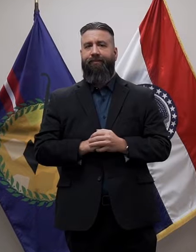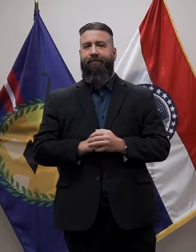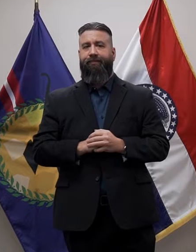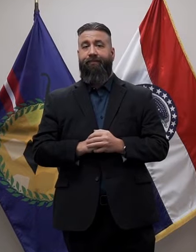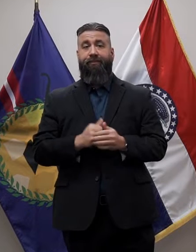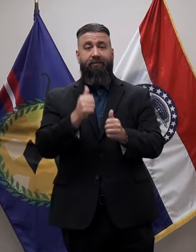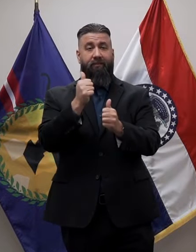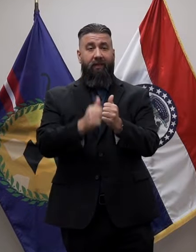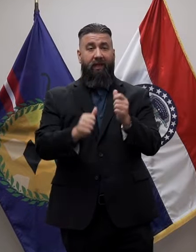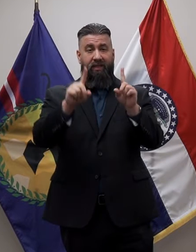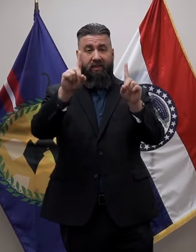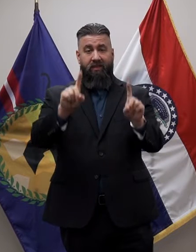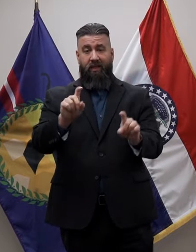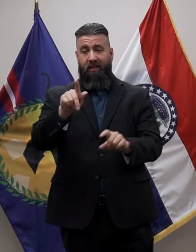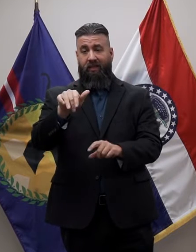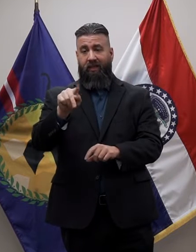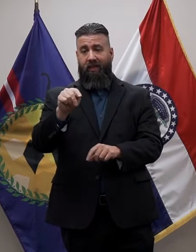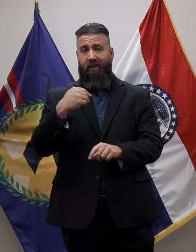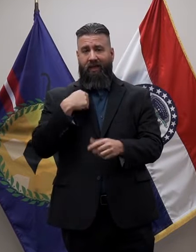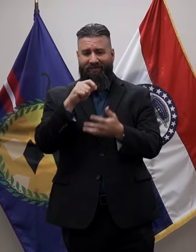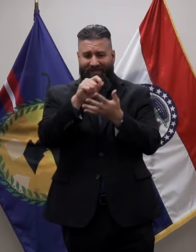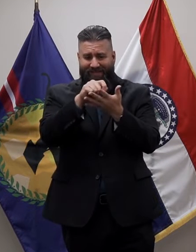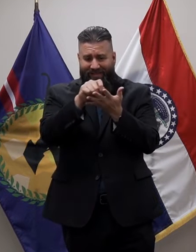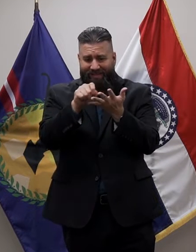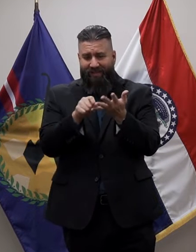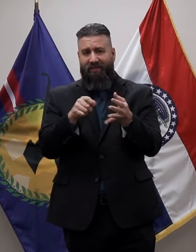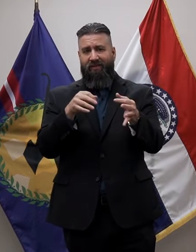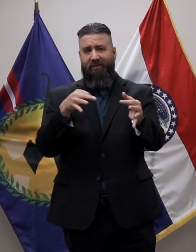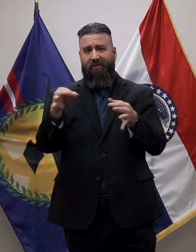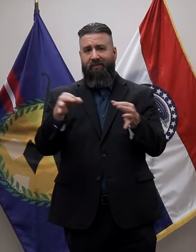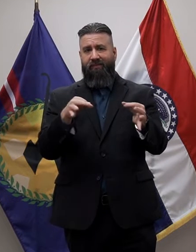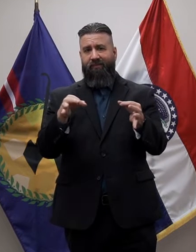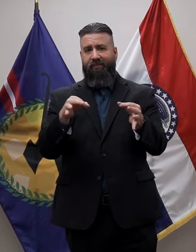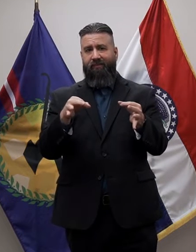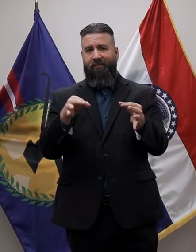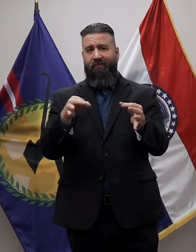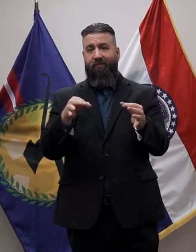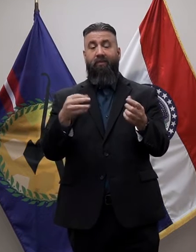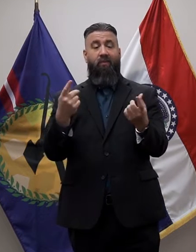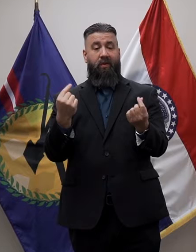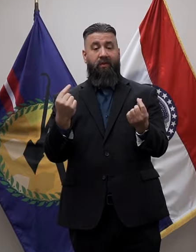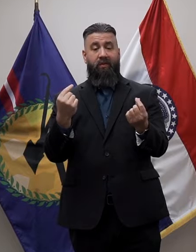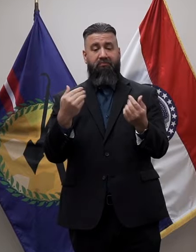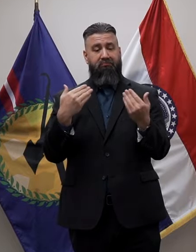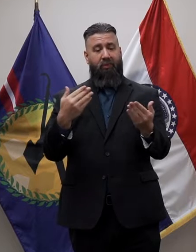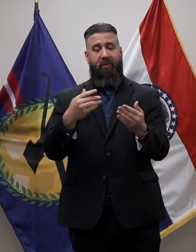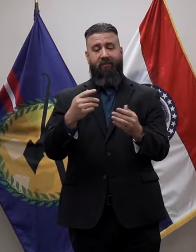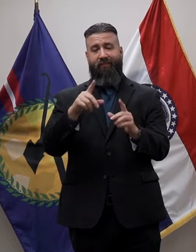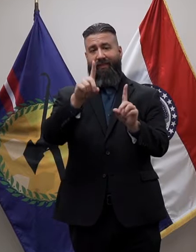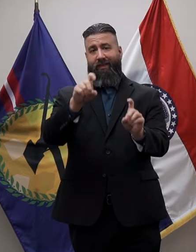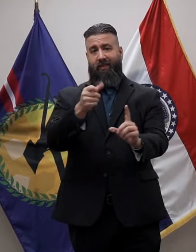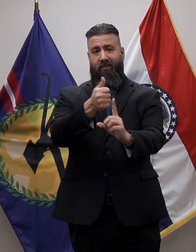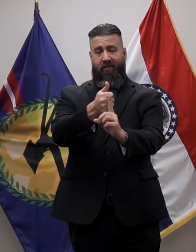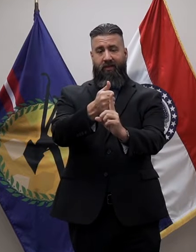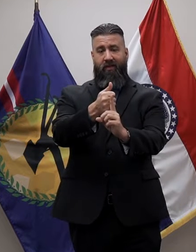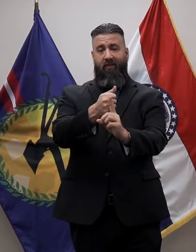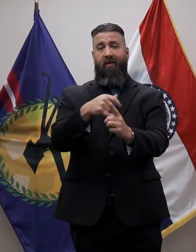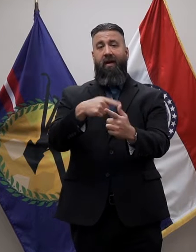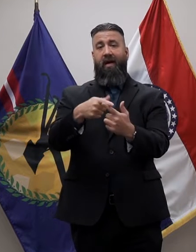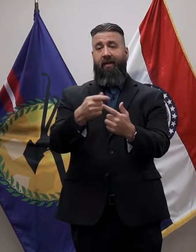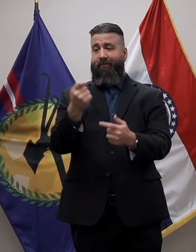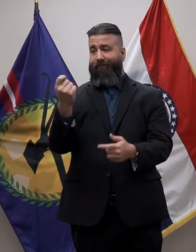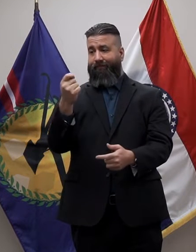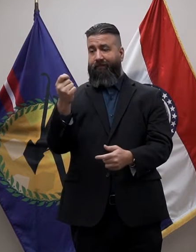Each test kit comes with detailed instructions. Test kits must be returned to the Department of Public Health at one of